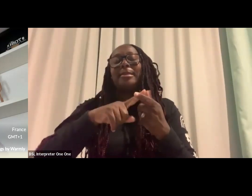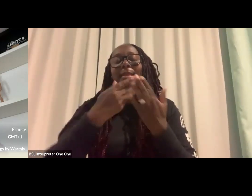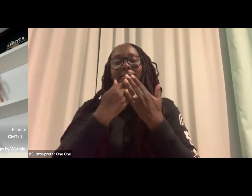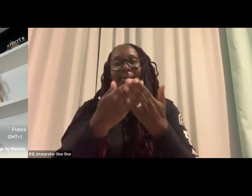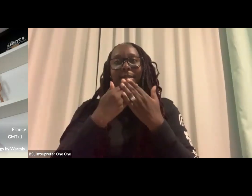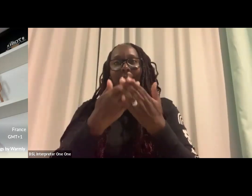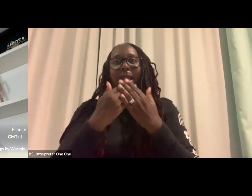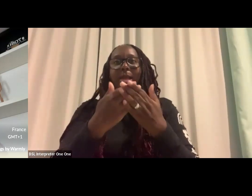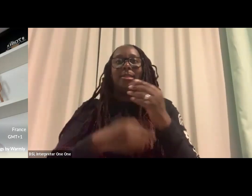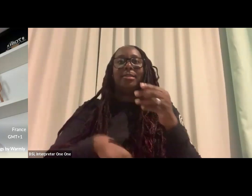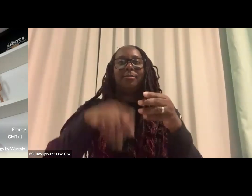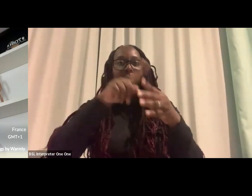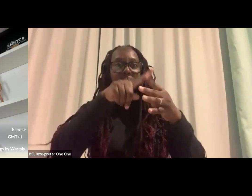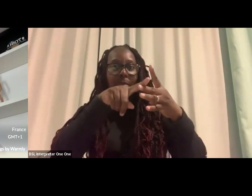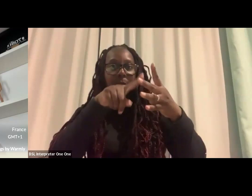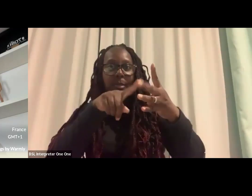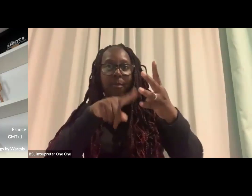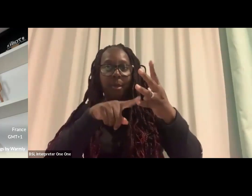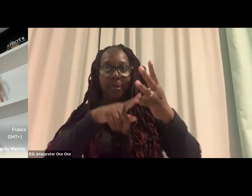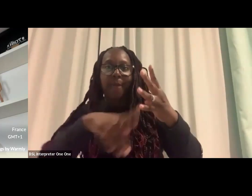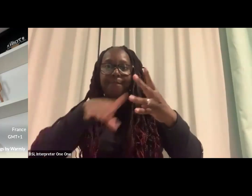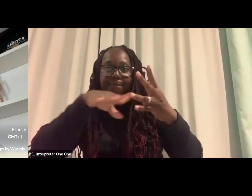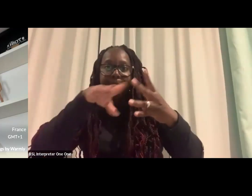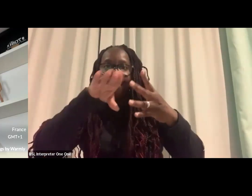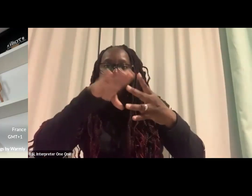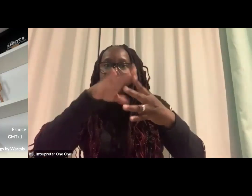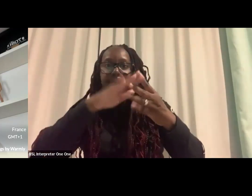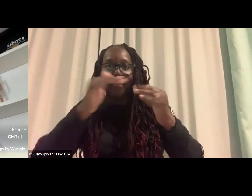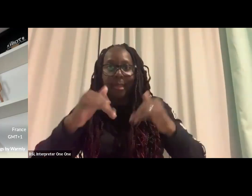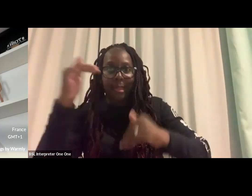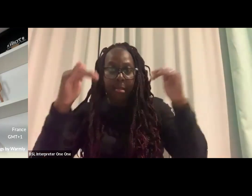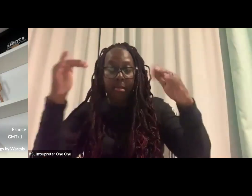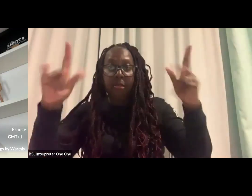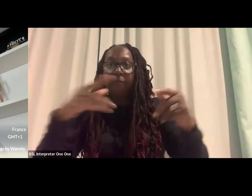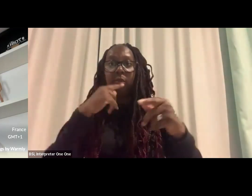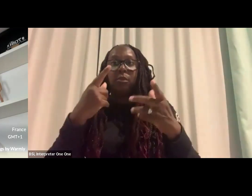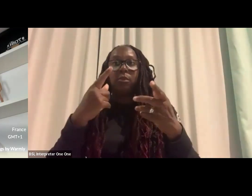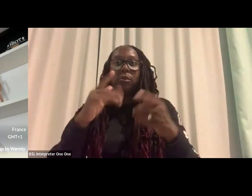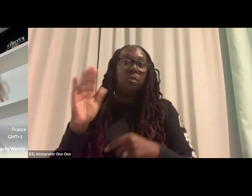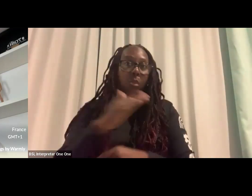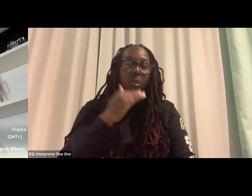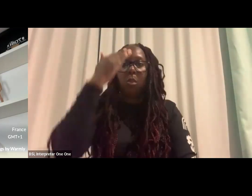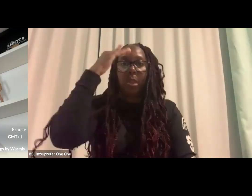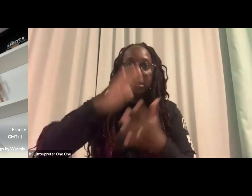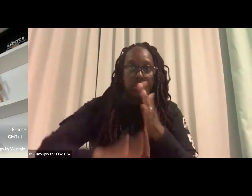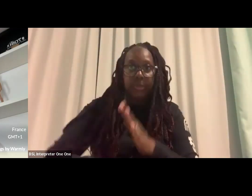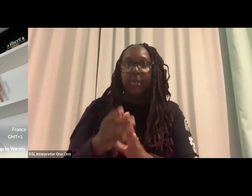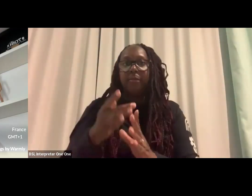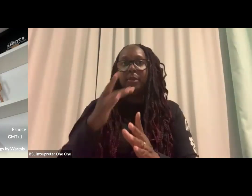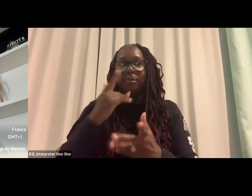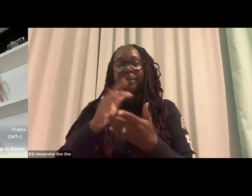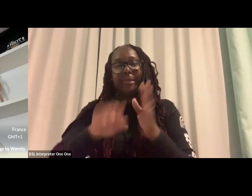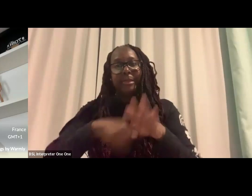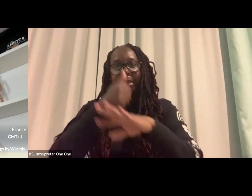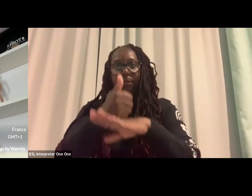of government, hoping to inspire and equip people with all of this experience that is now being built up.